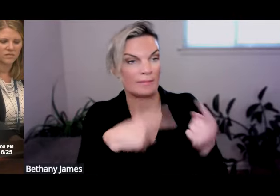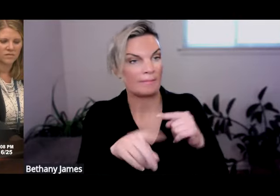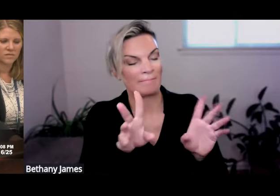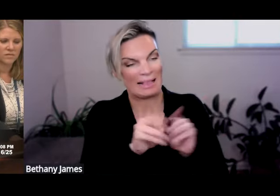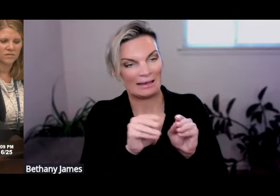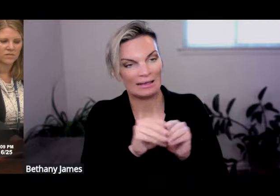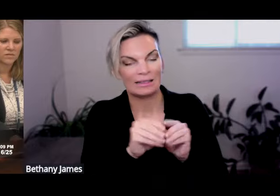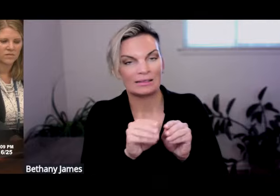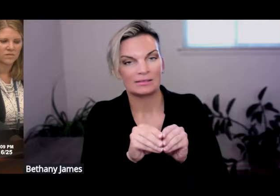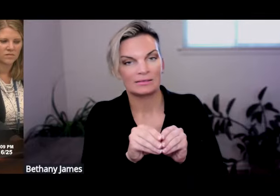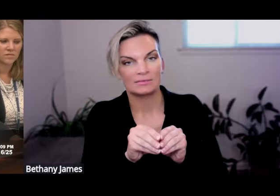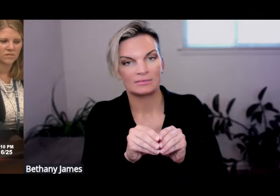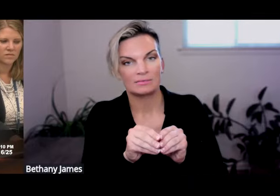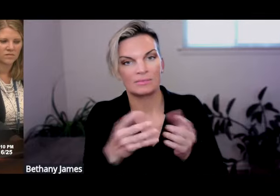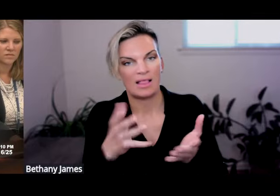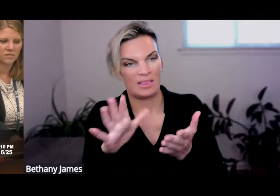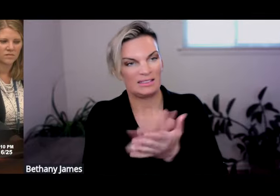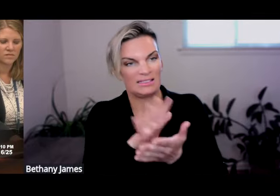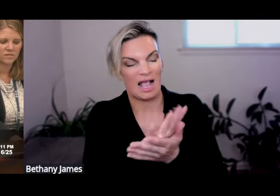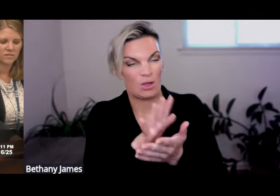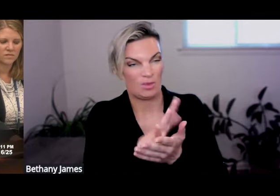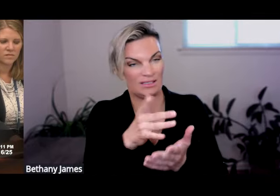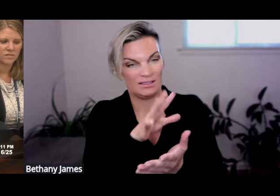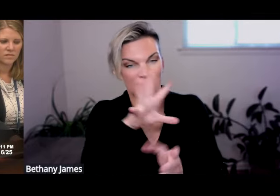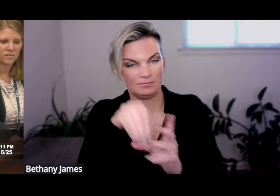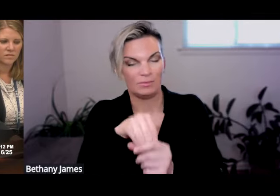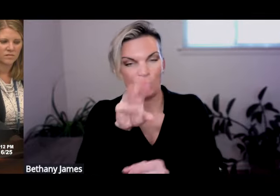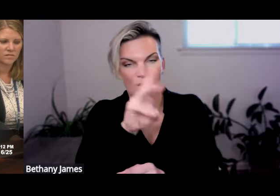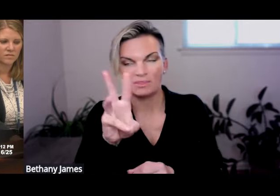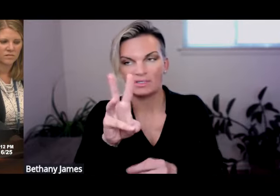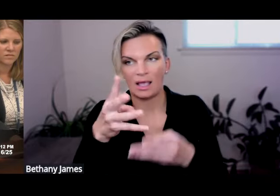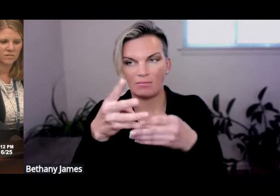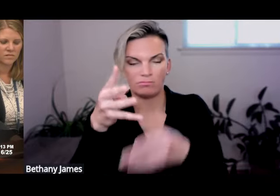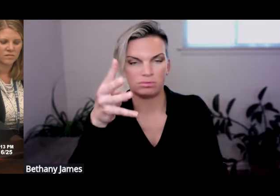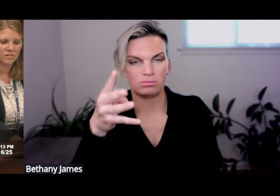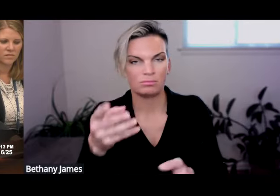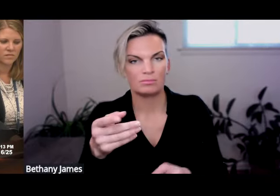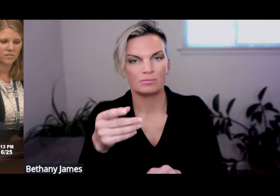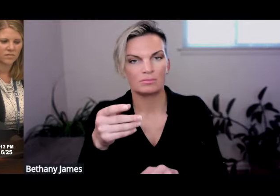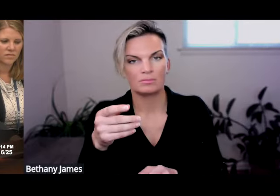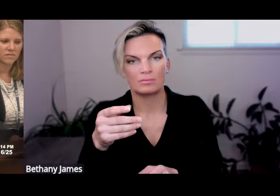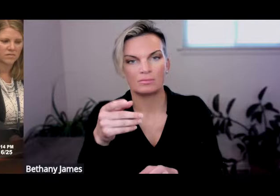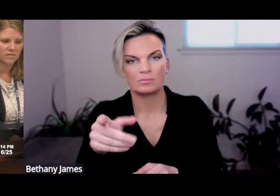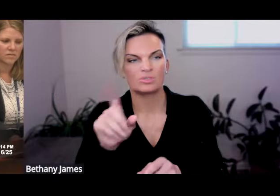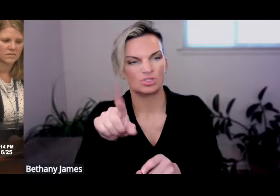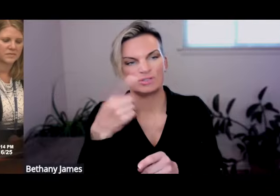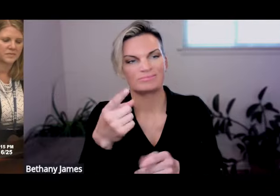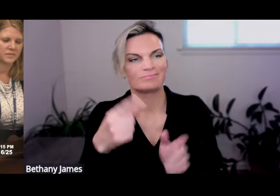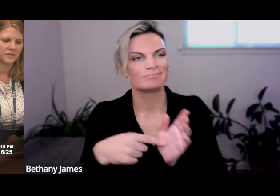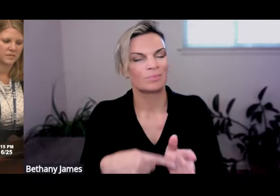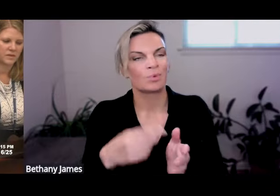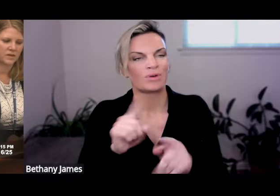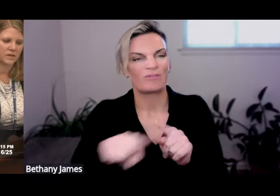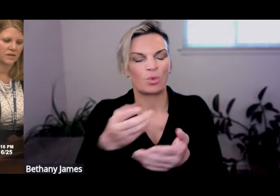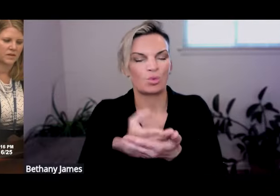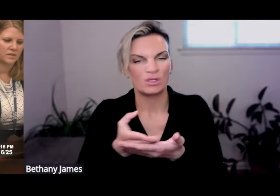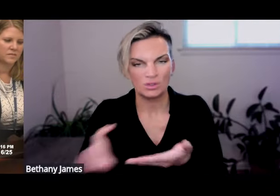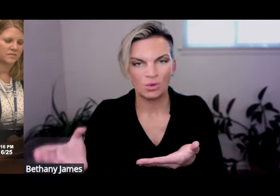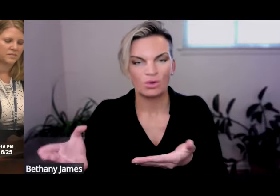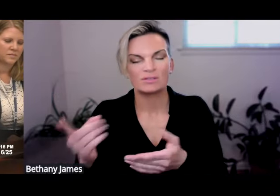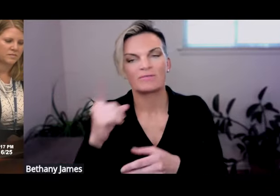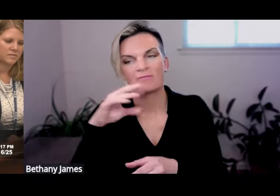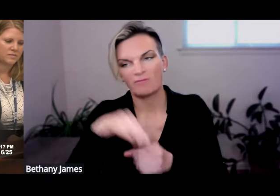versus like a lot of the documents we have on our website are for like just resources for people, right? Voters, circulators,